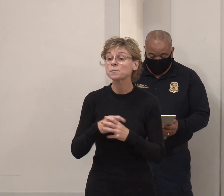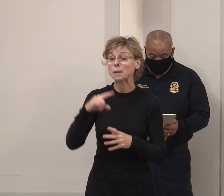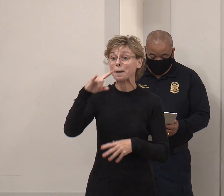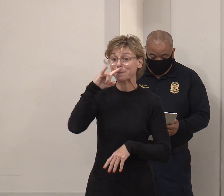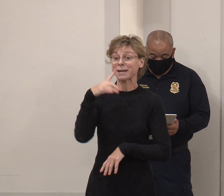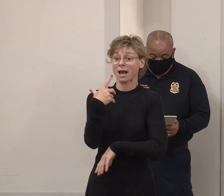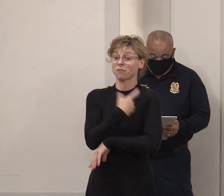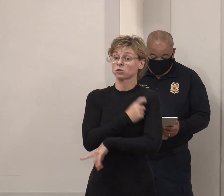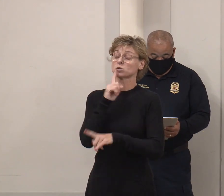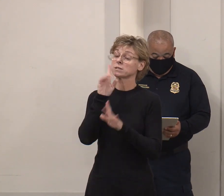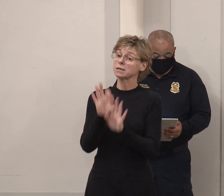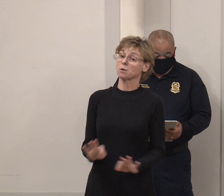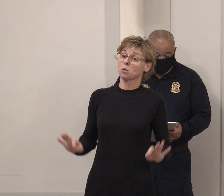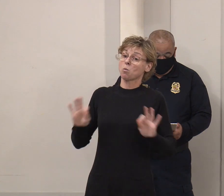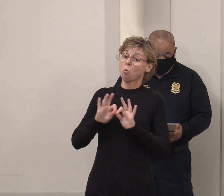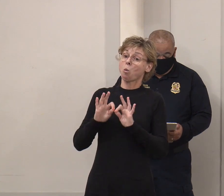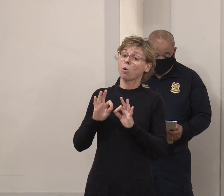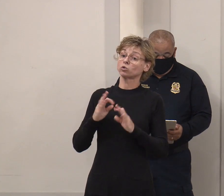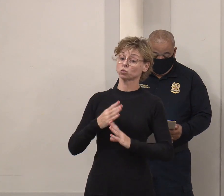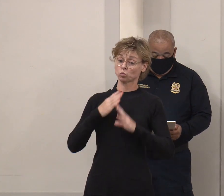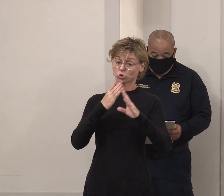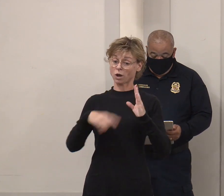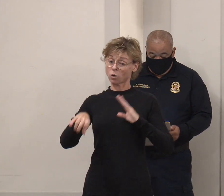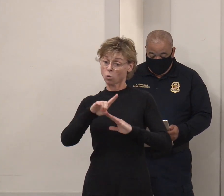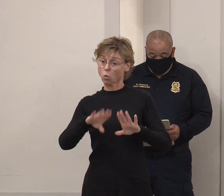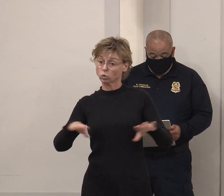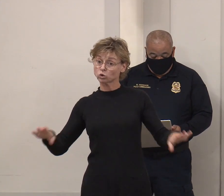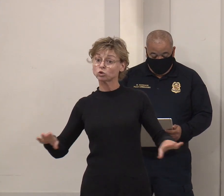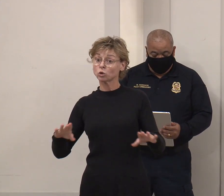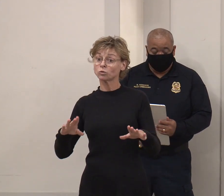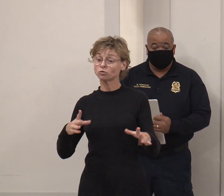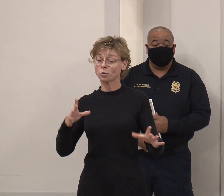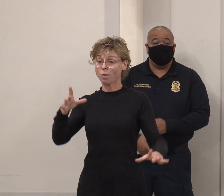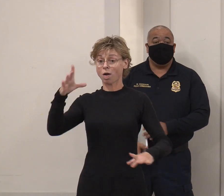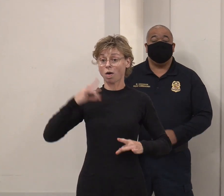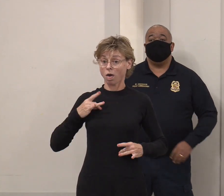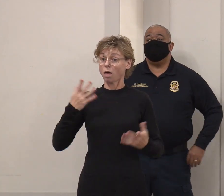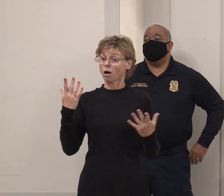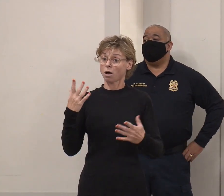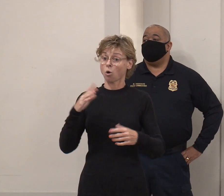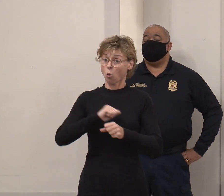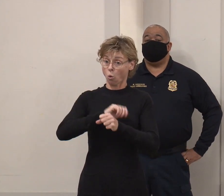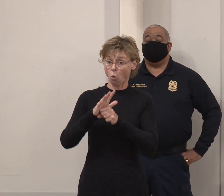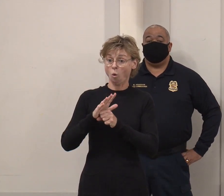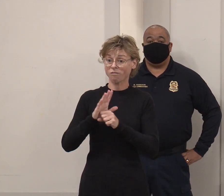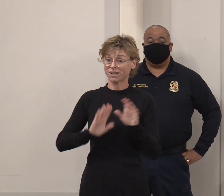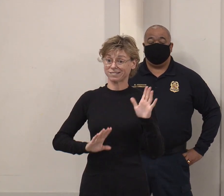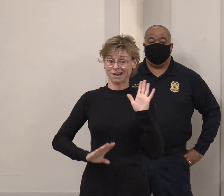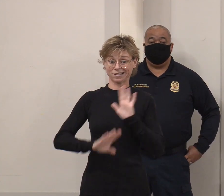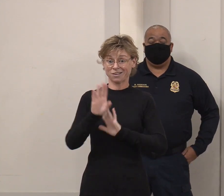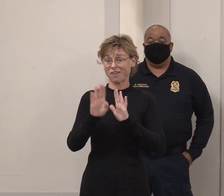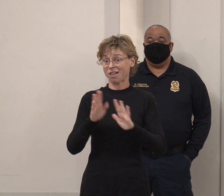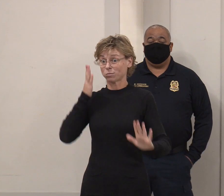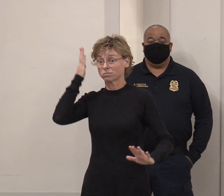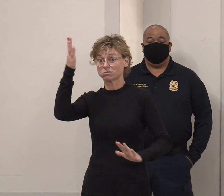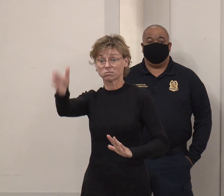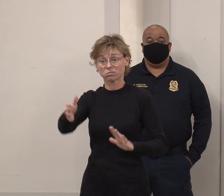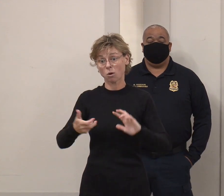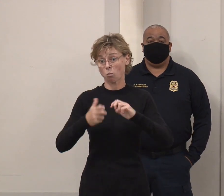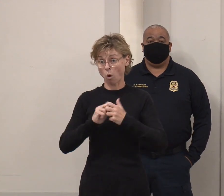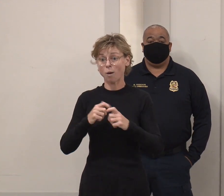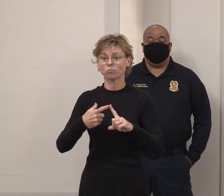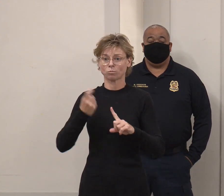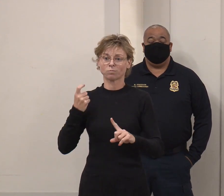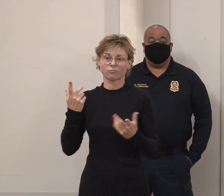to protecting children from COVID disease and reduce chances of children developing long-term effects from COVID-19. It will also,